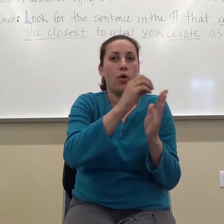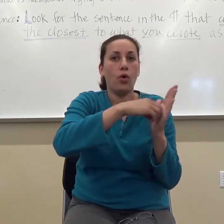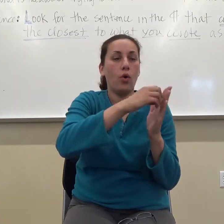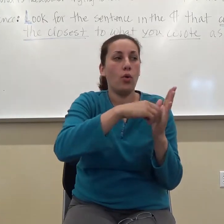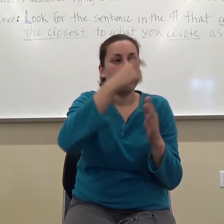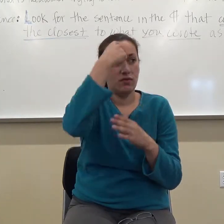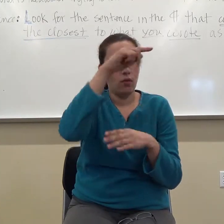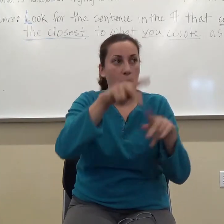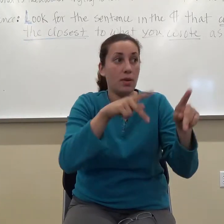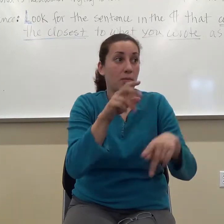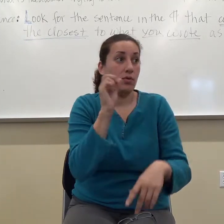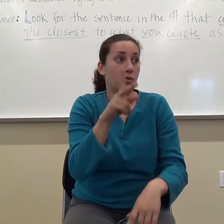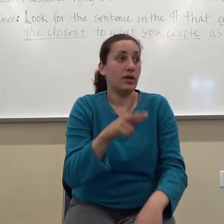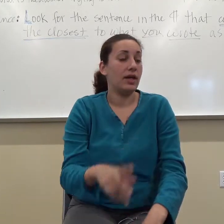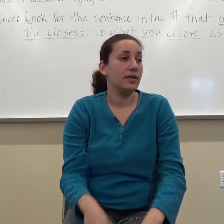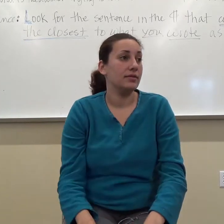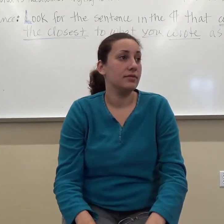I did here. I picked